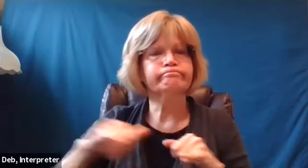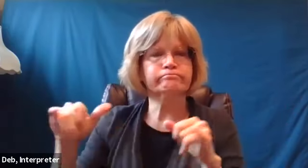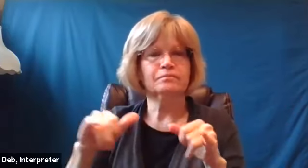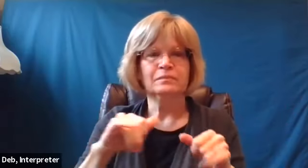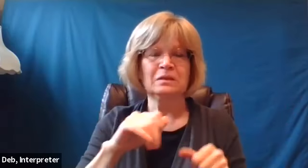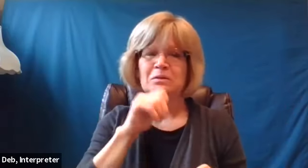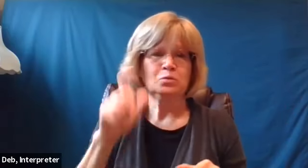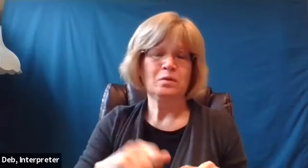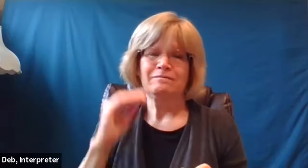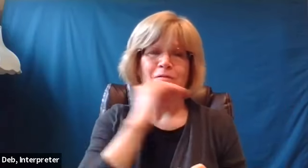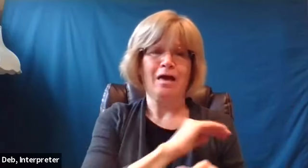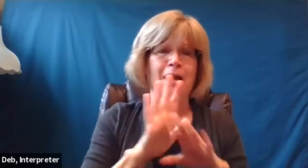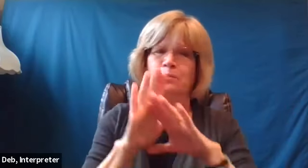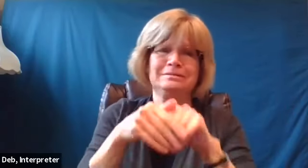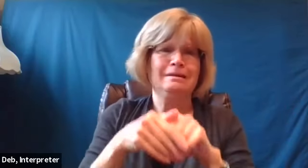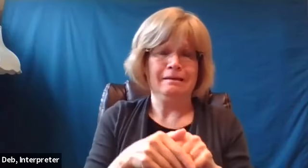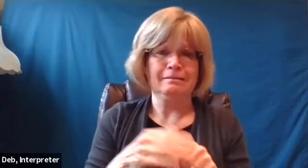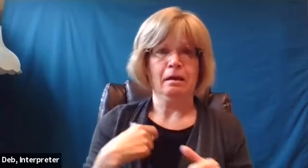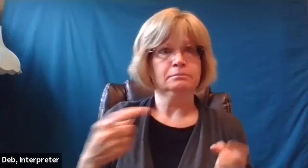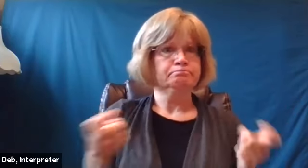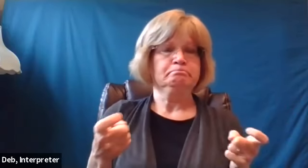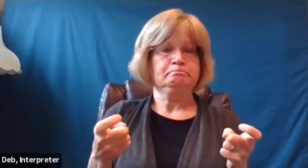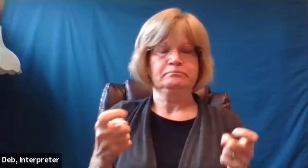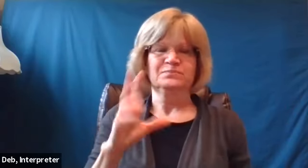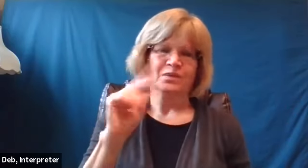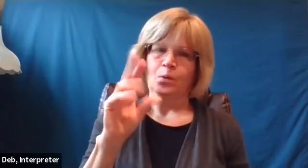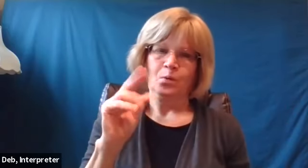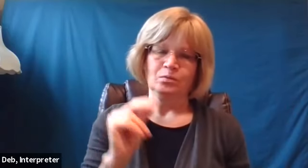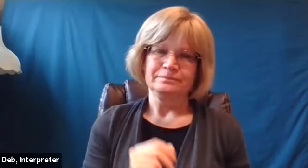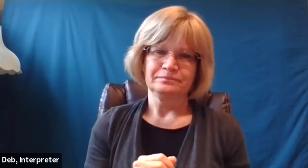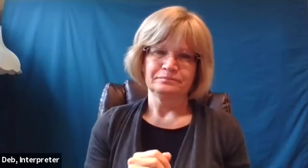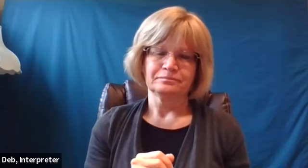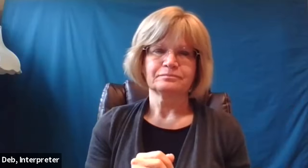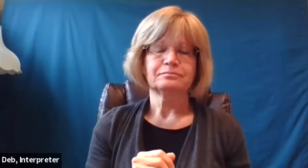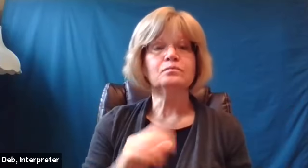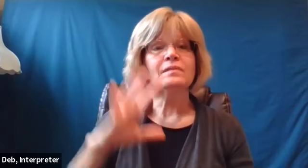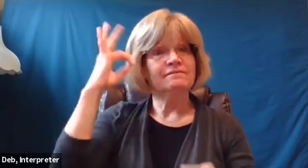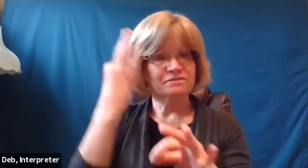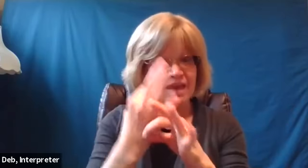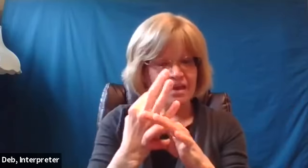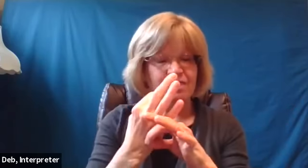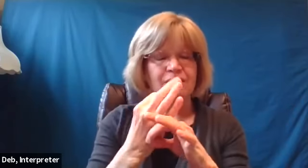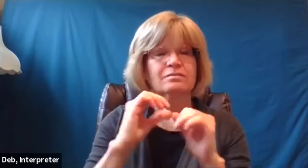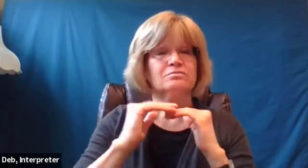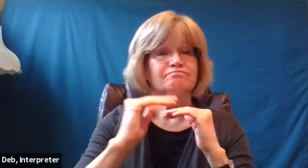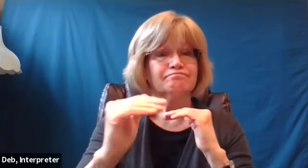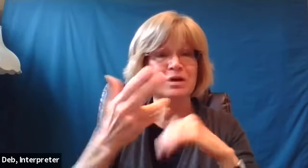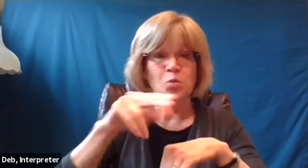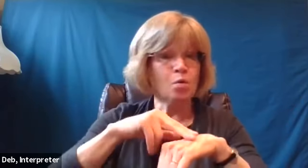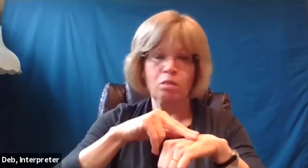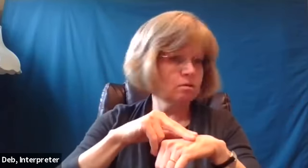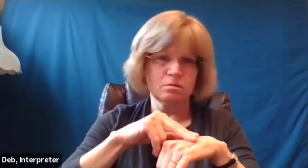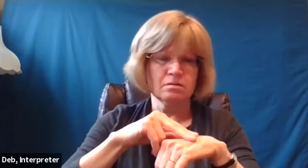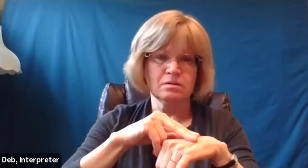it all together in my connections. Truth be told, keeping the faith that normal was ever going to happen again was